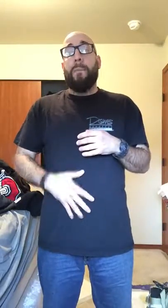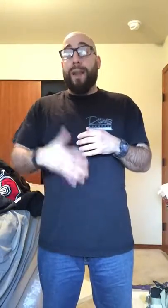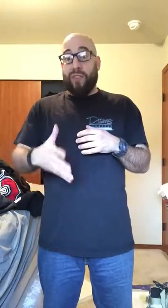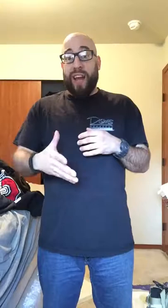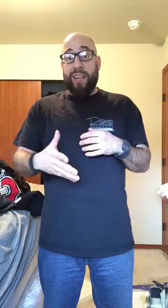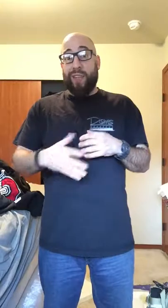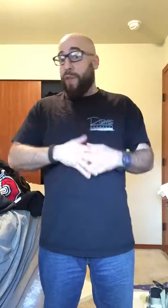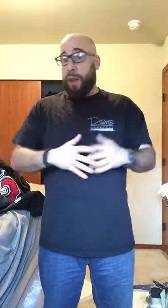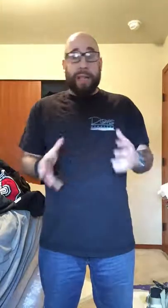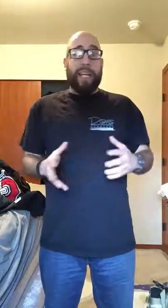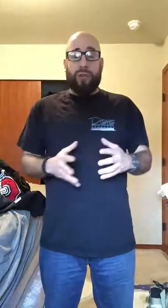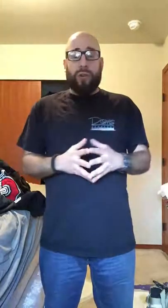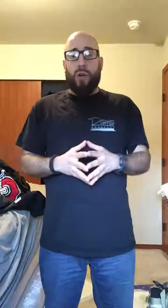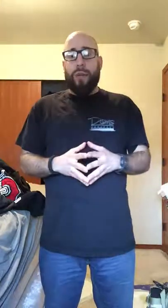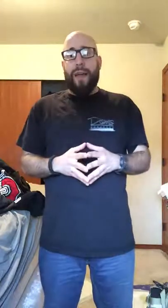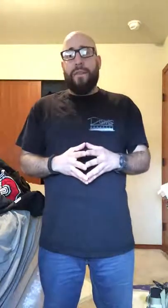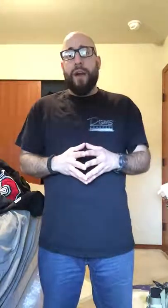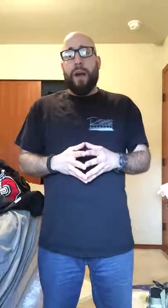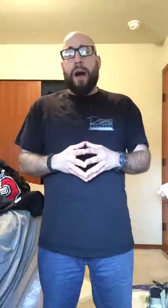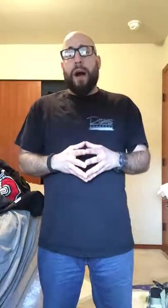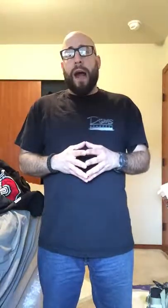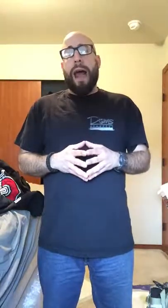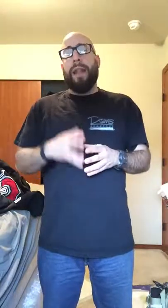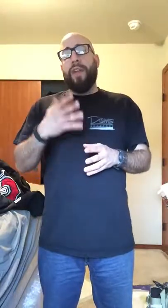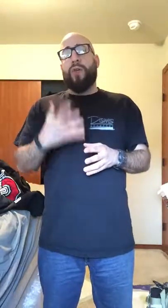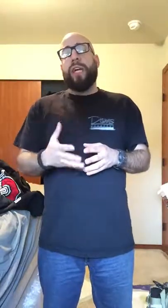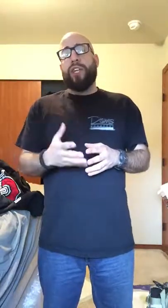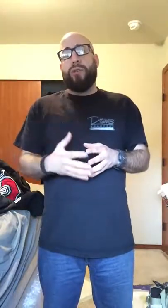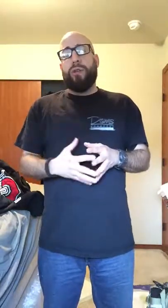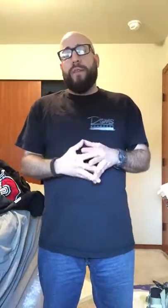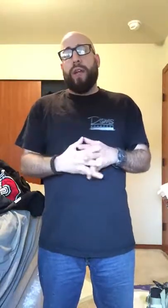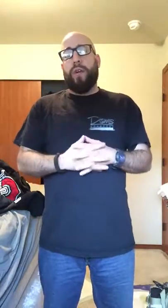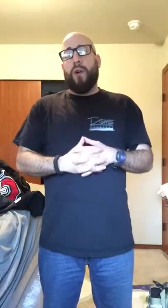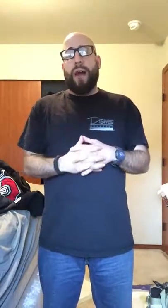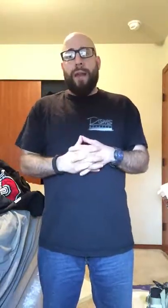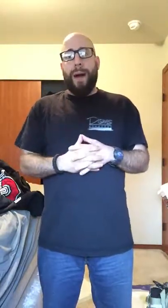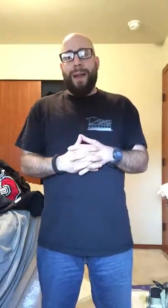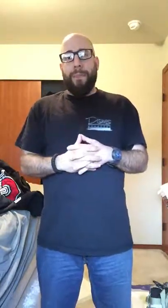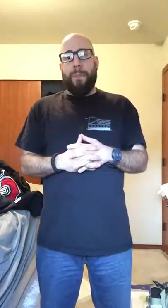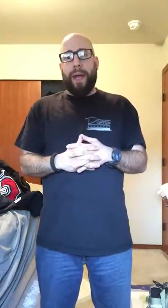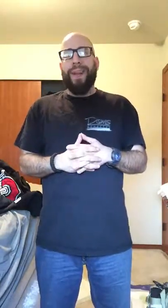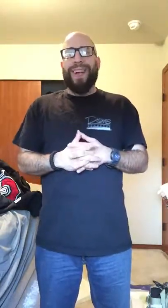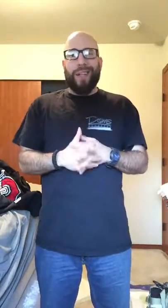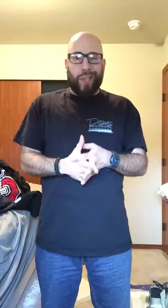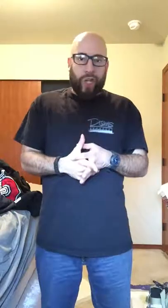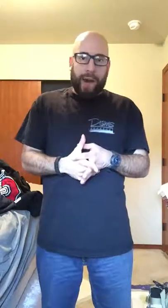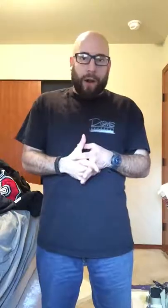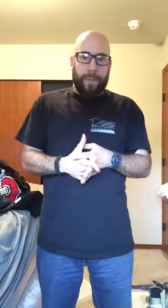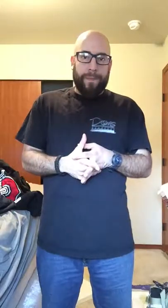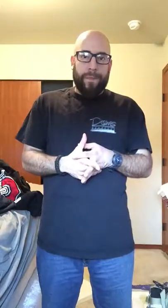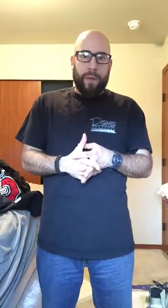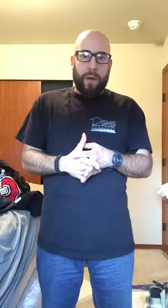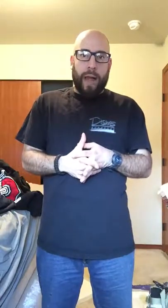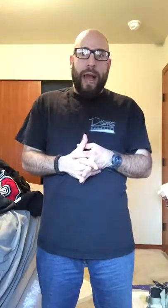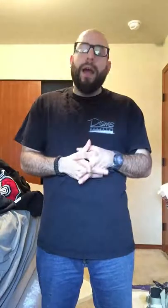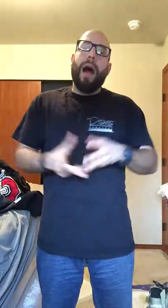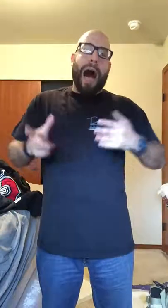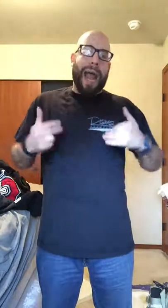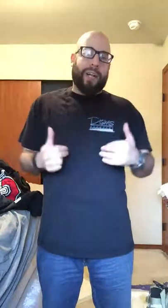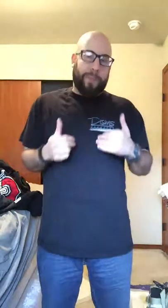metal sights, so they're going to last you your whole life. And the only issue you'll ever hear online about an M&P is the trigger. Okay, I actually